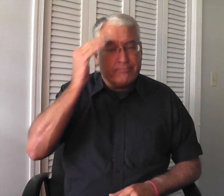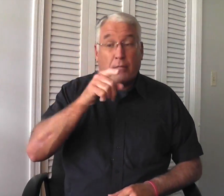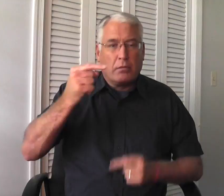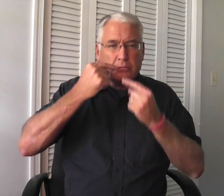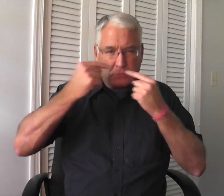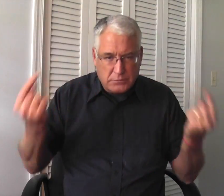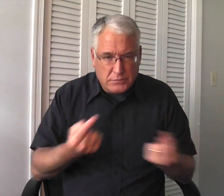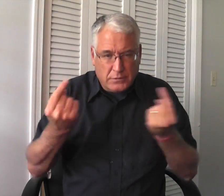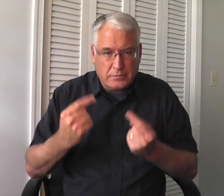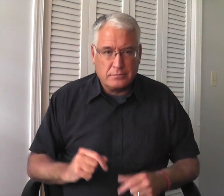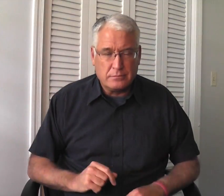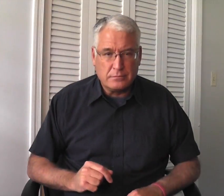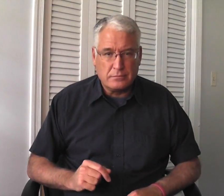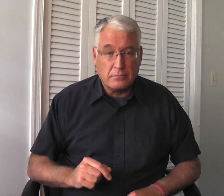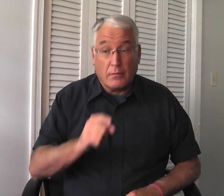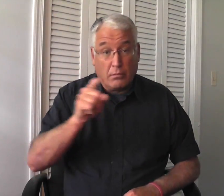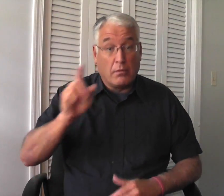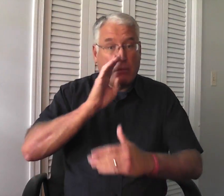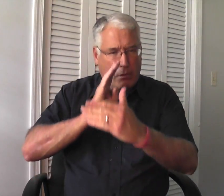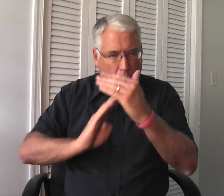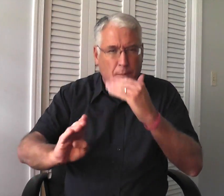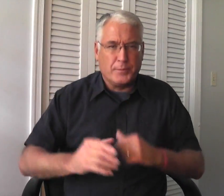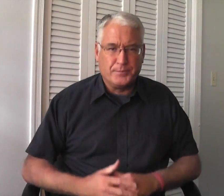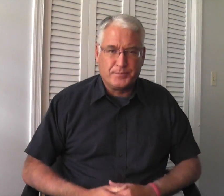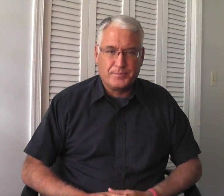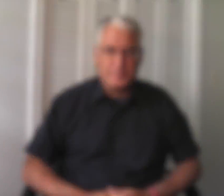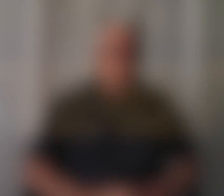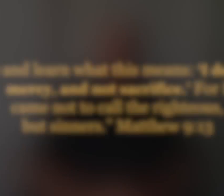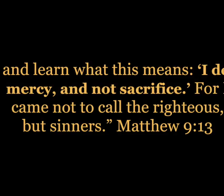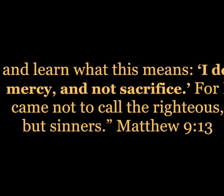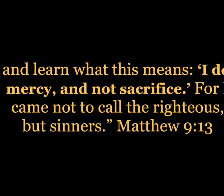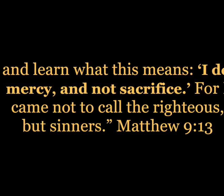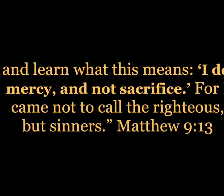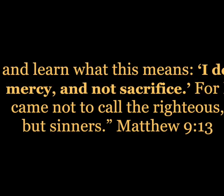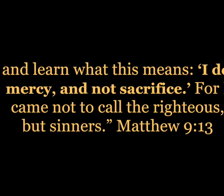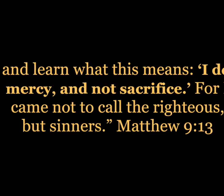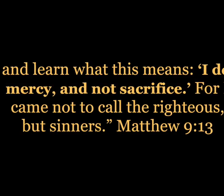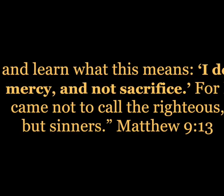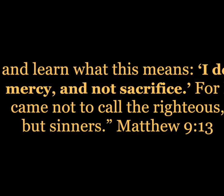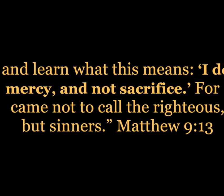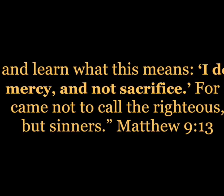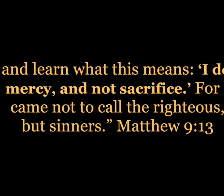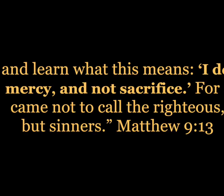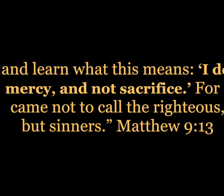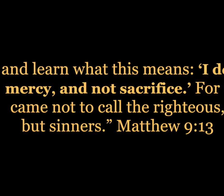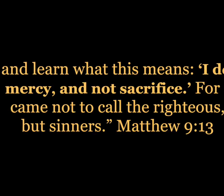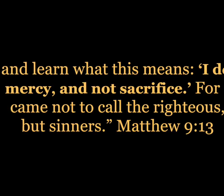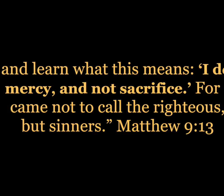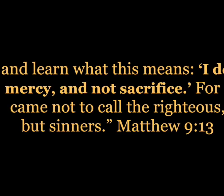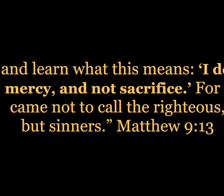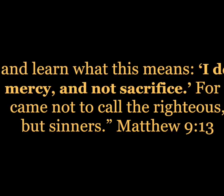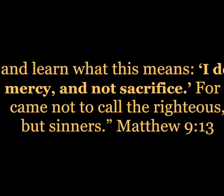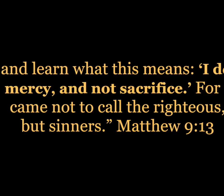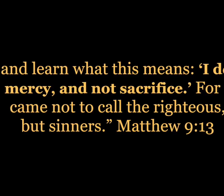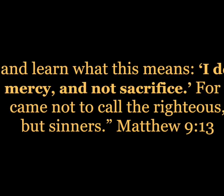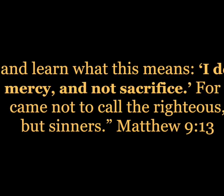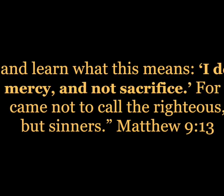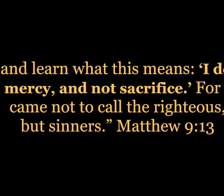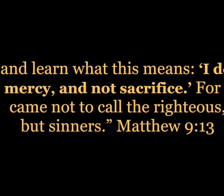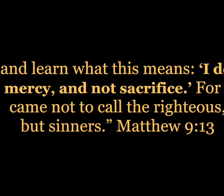mercy to those who sinned, those who were humble. Go and learn what this means. I desire mercy